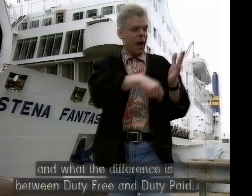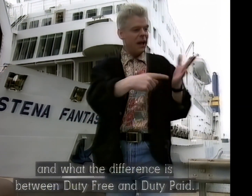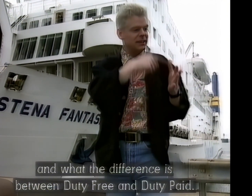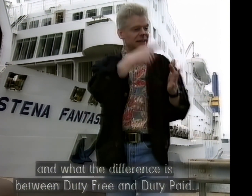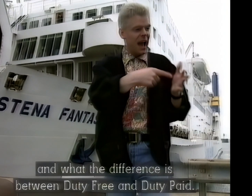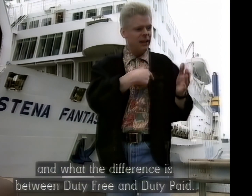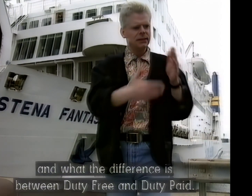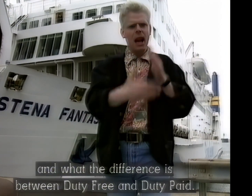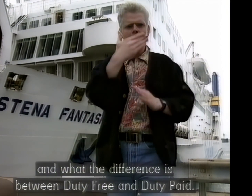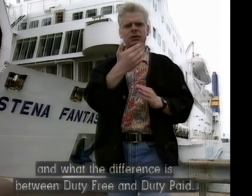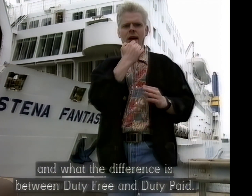duty-paid.